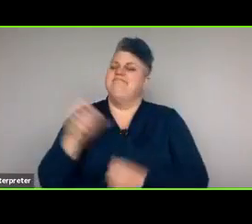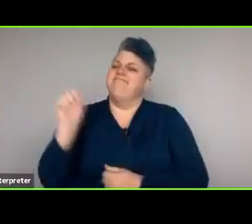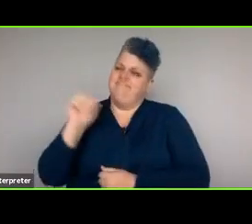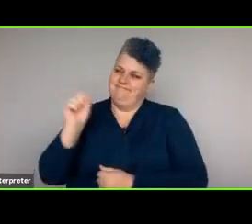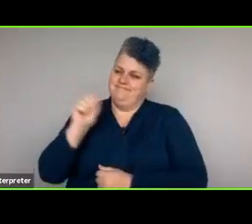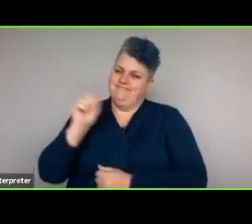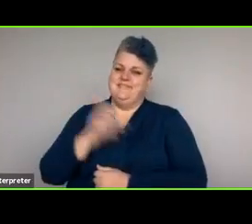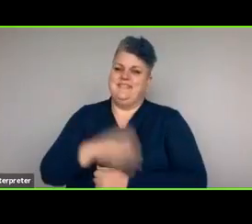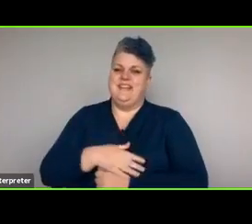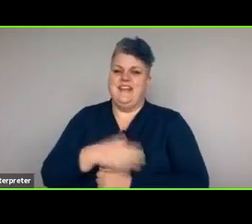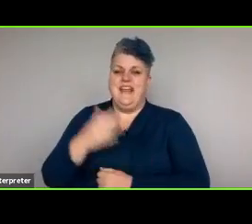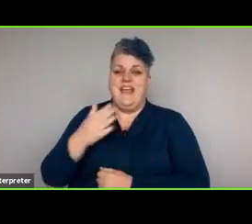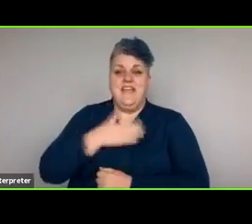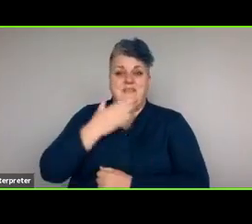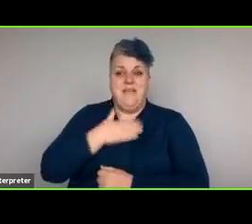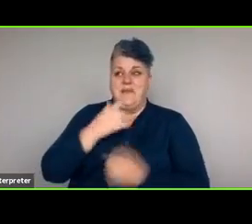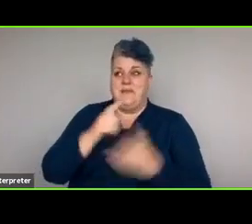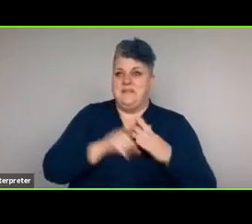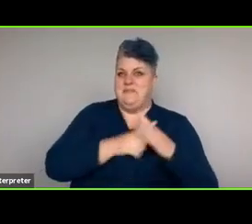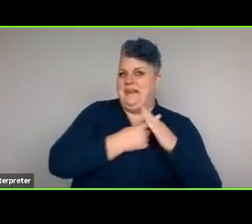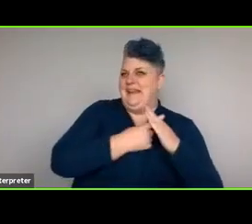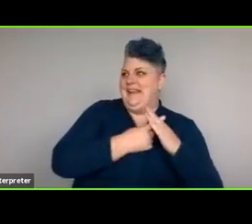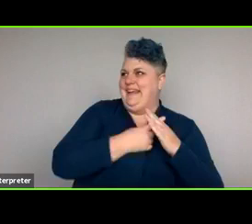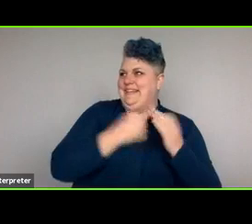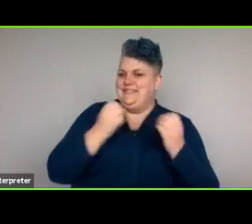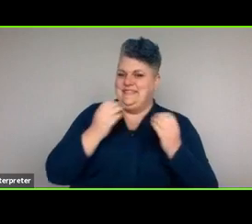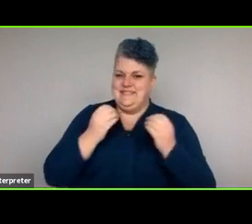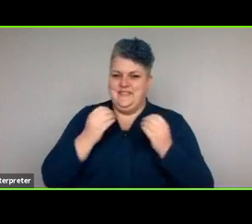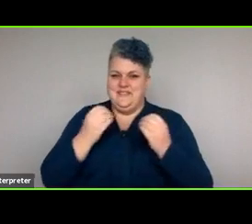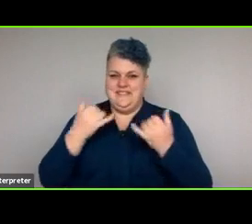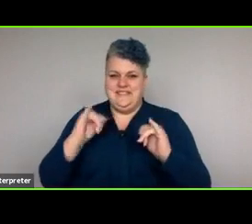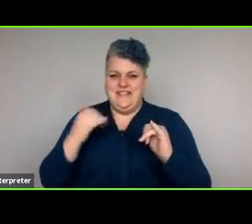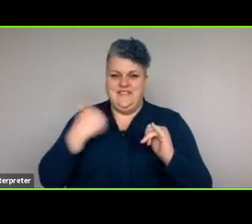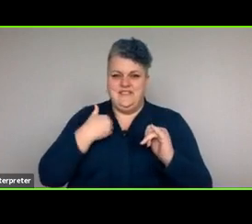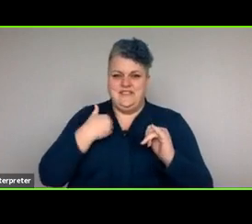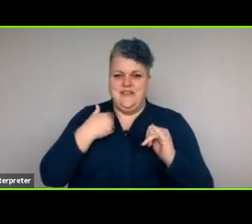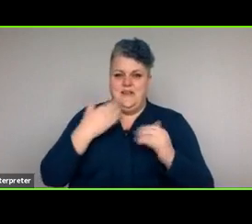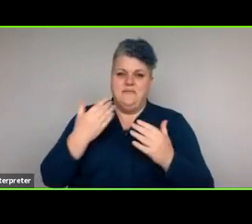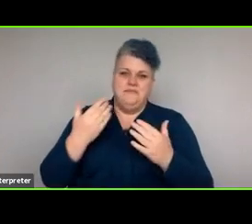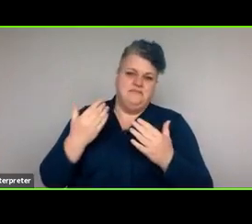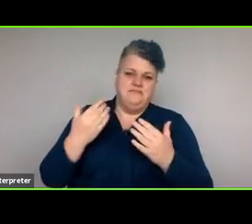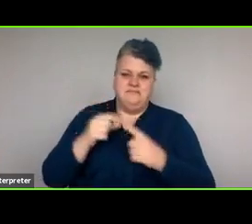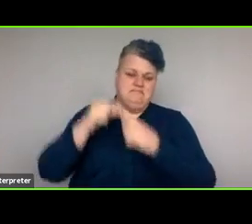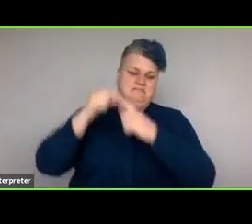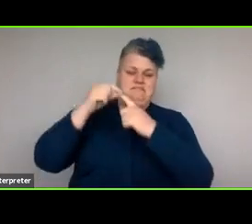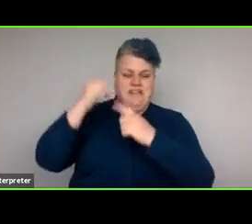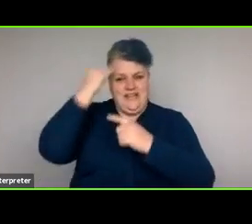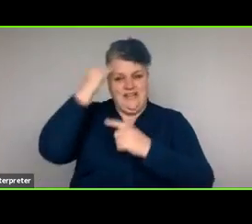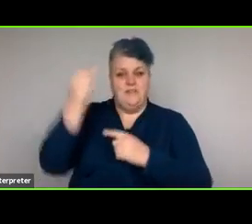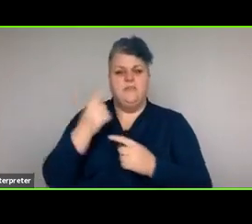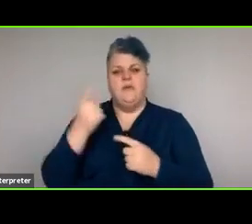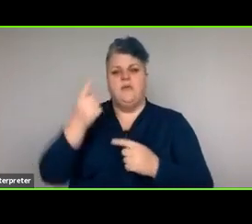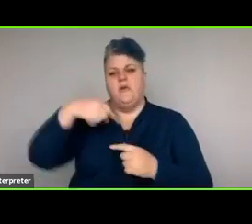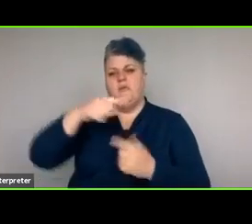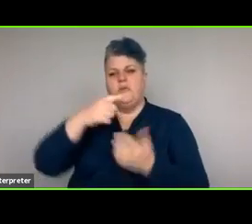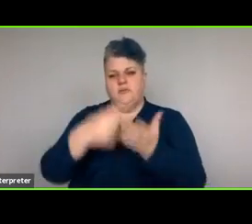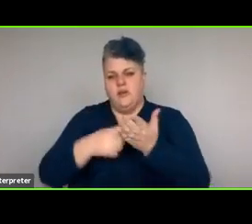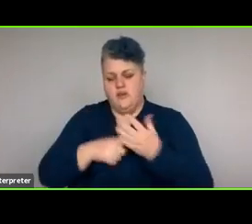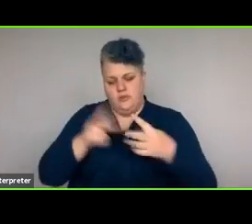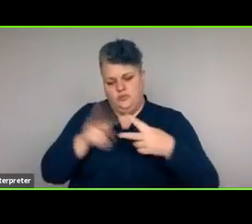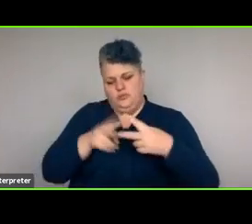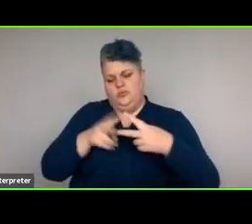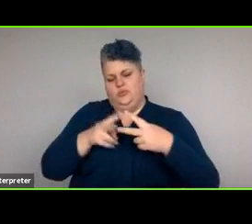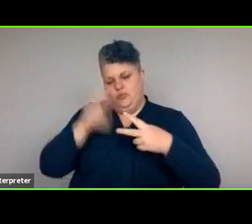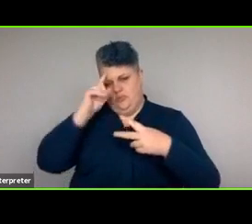I got to go toward the beginning. So hopefully I still have some unique ideas. But as we were talking, there were two things that came up in my